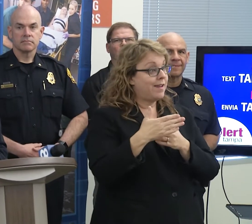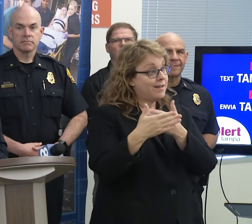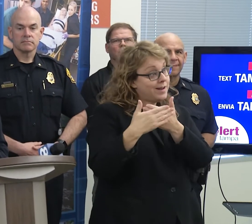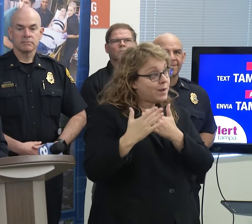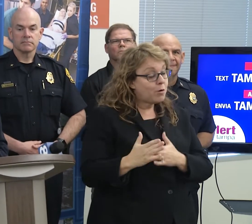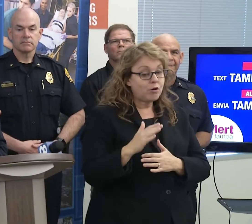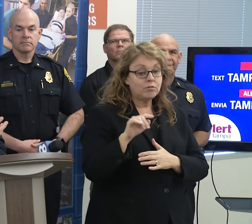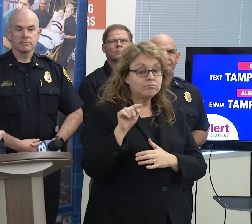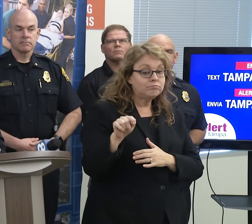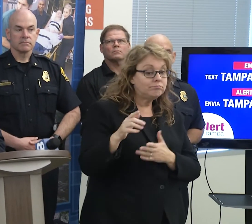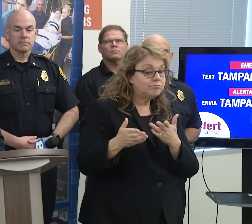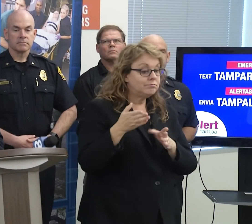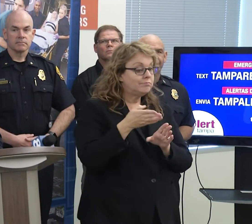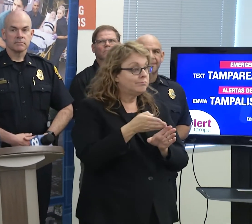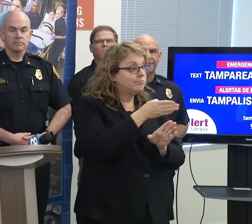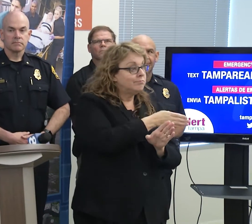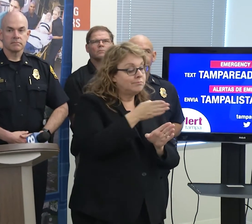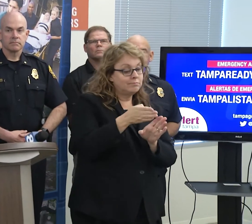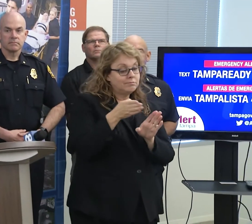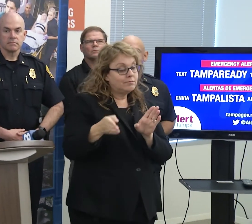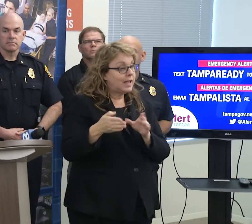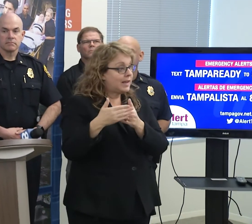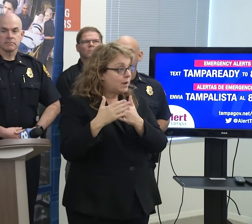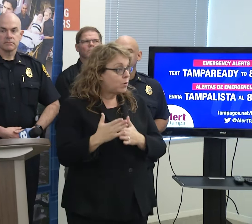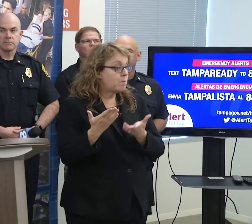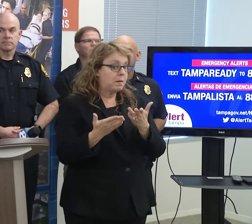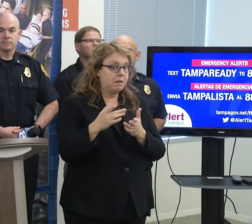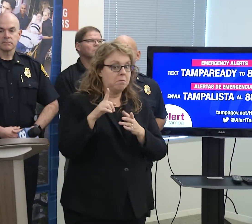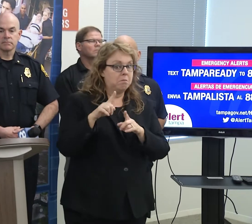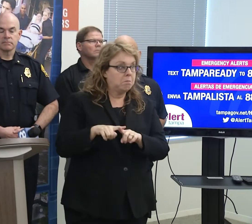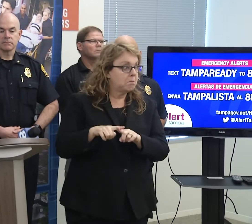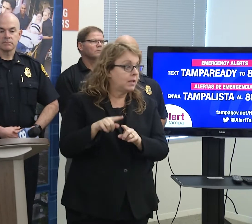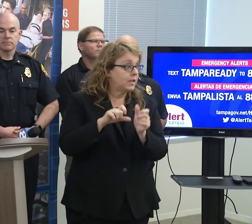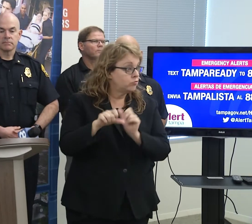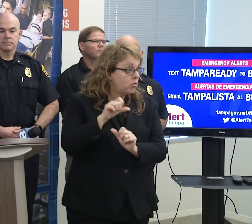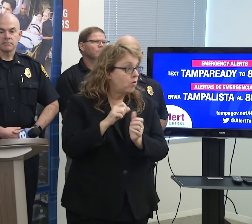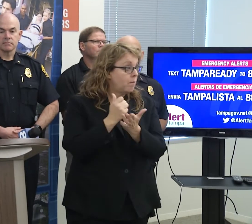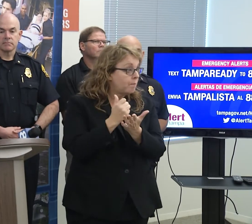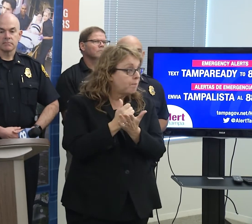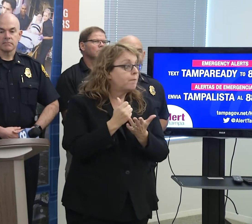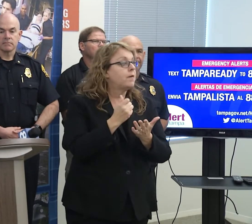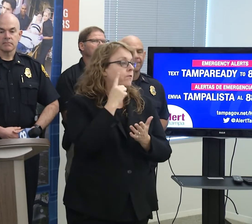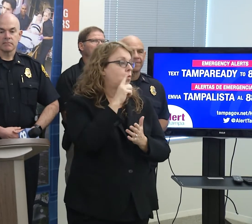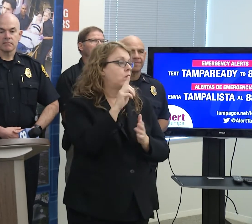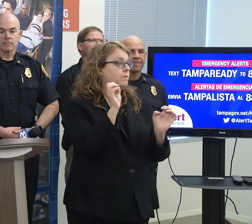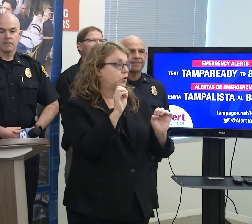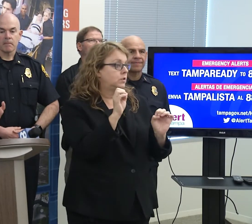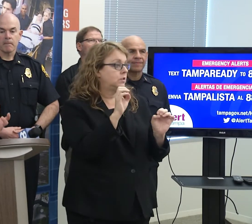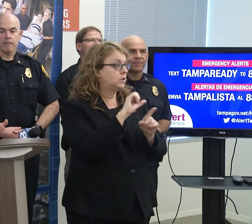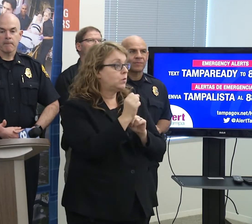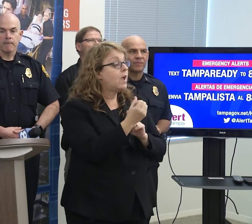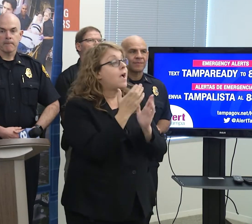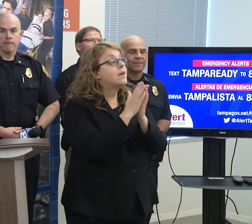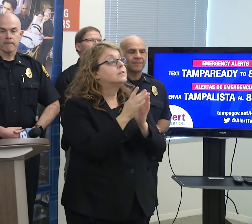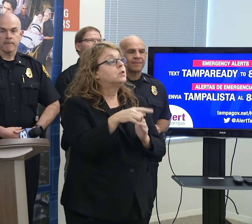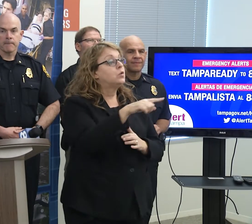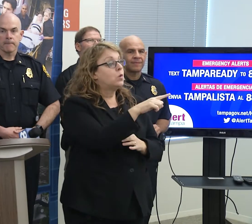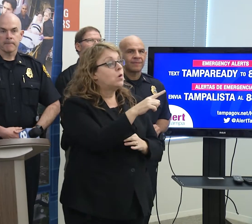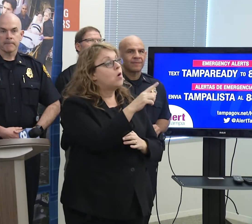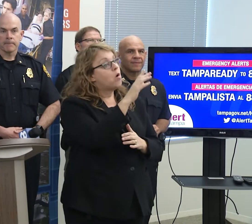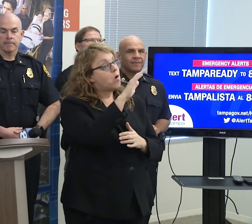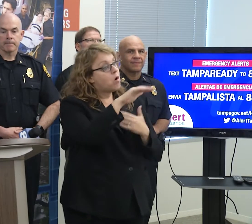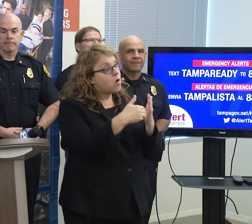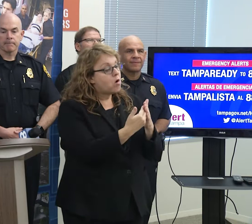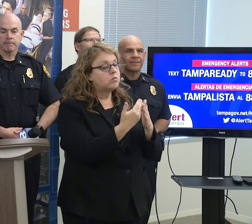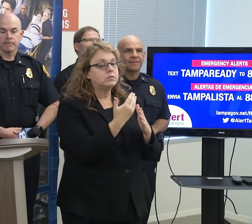may have to ask them, you may have to count on them in a storm situation. So we are asking everyone